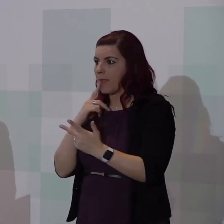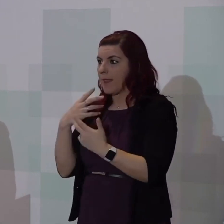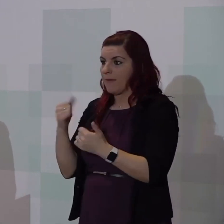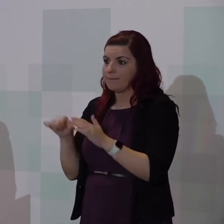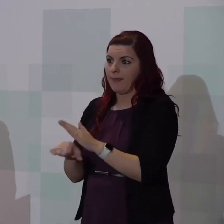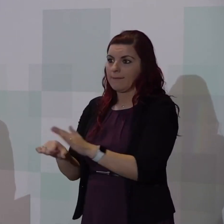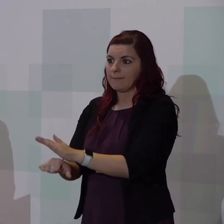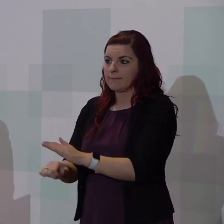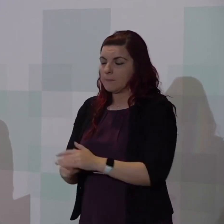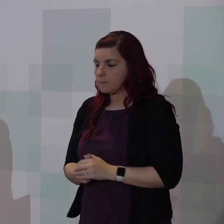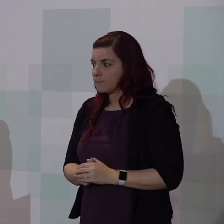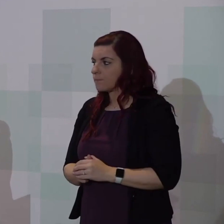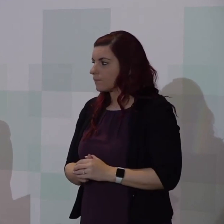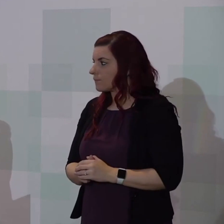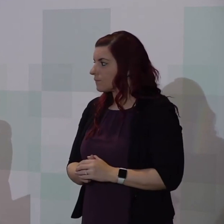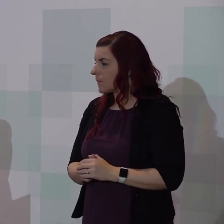failed. So